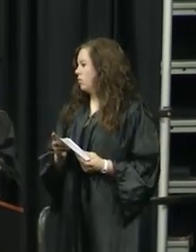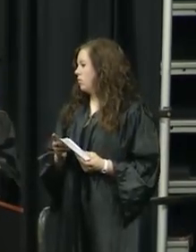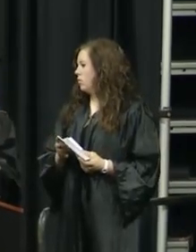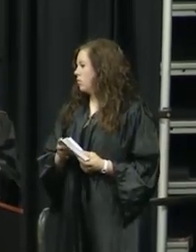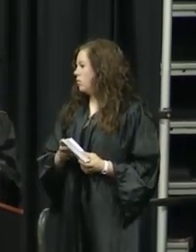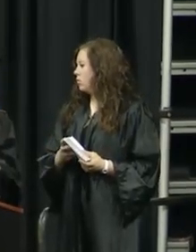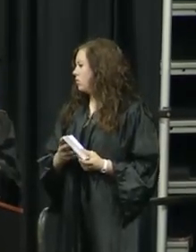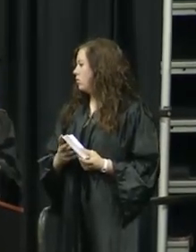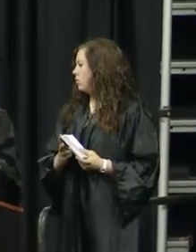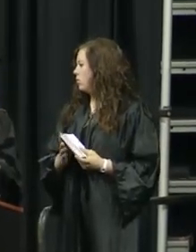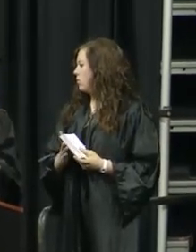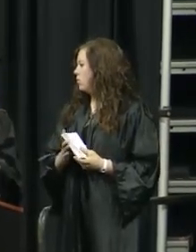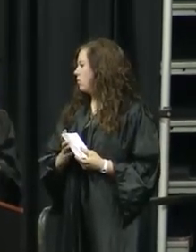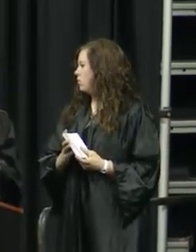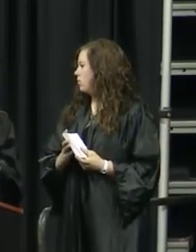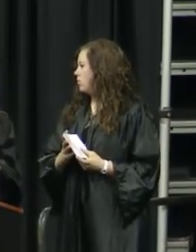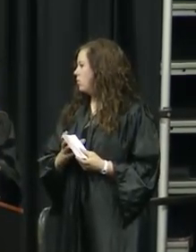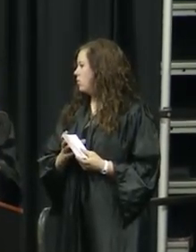Raga.